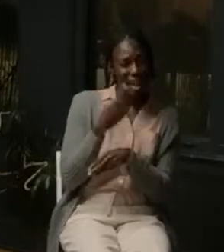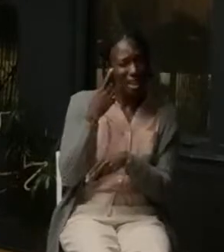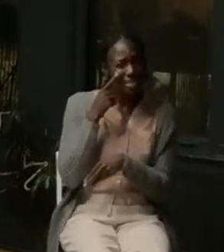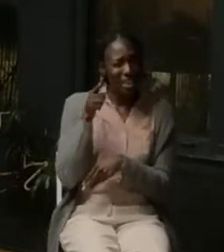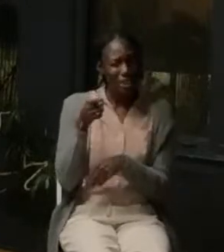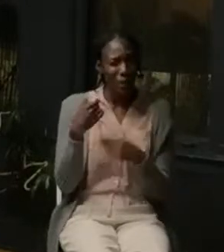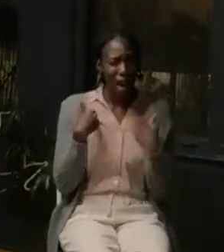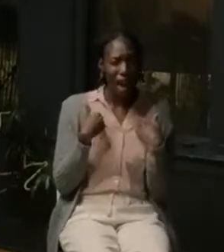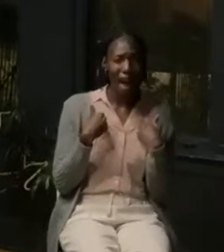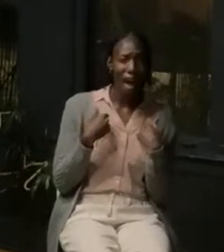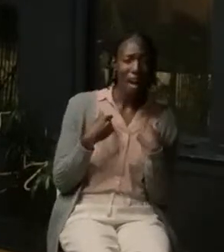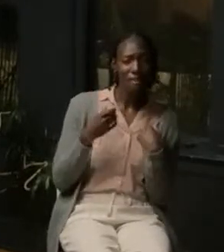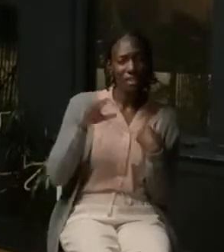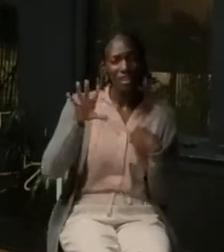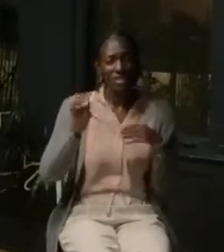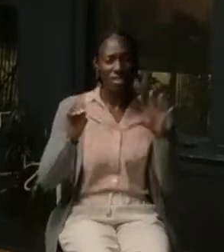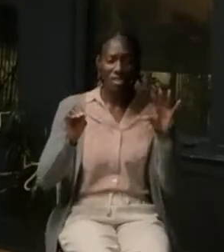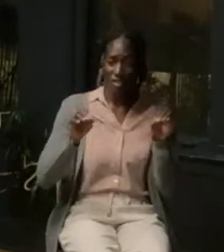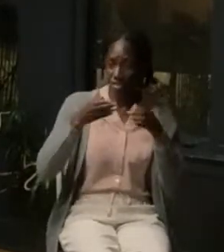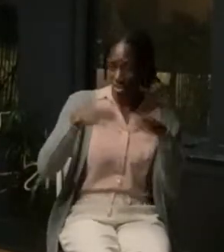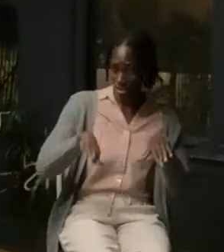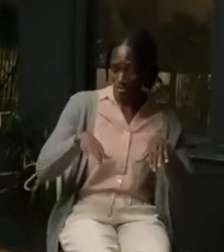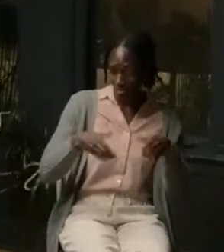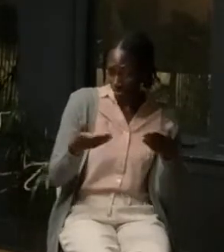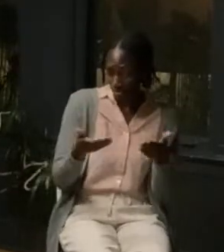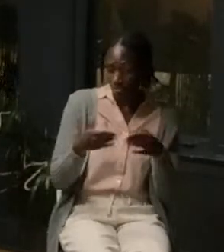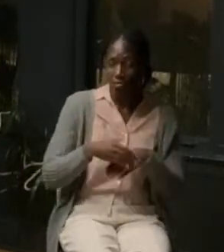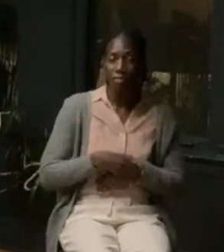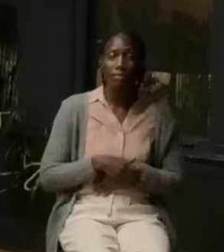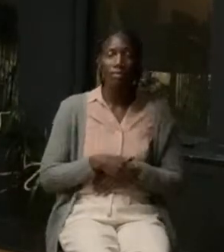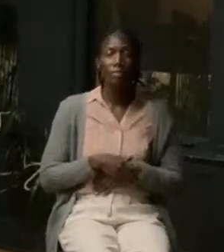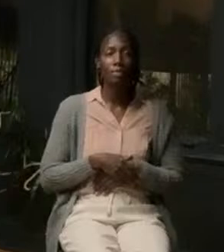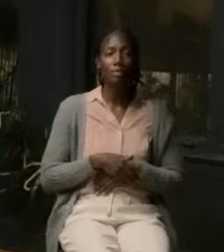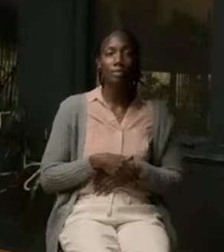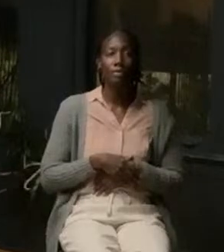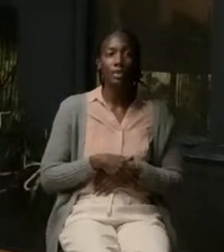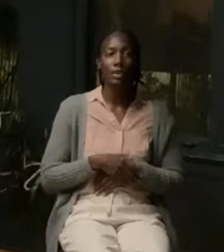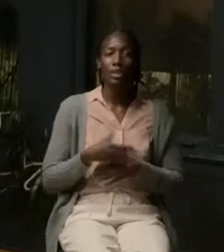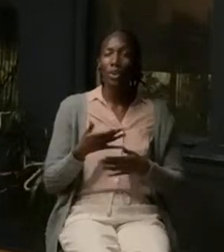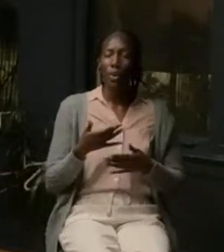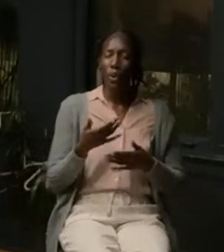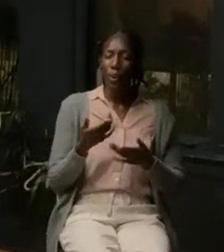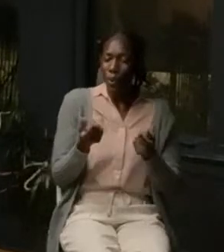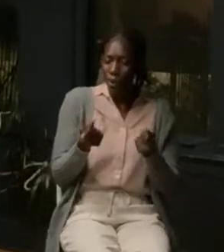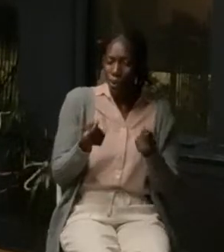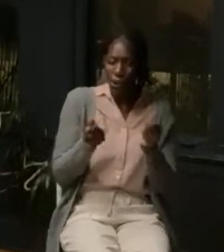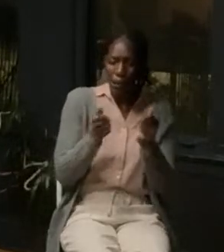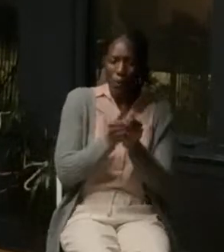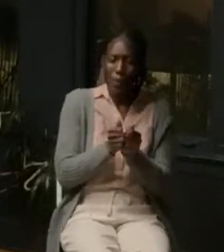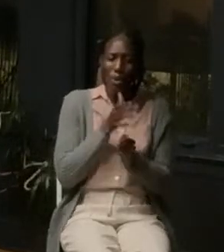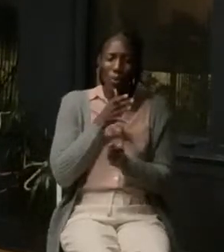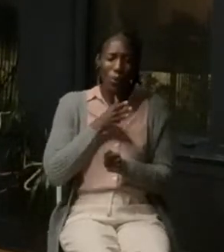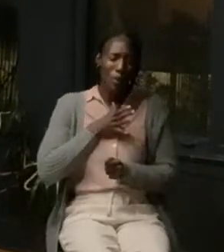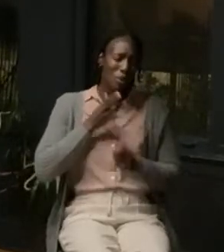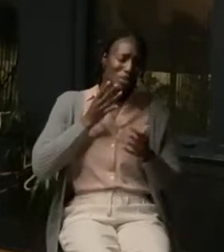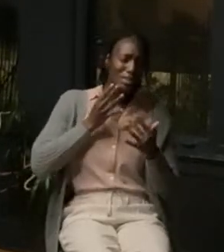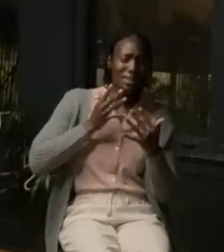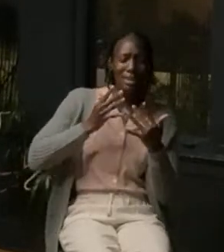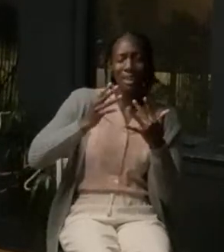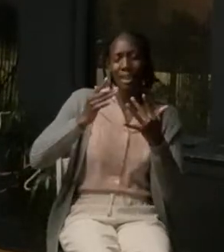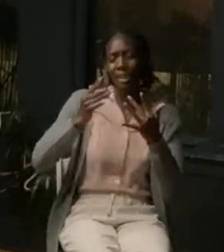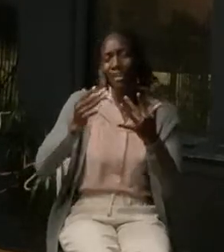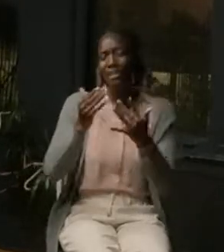here. What will you make of the woman who sings so sweetly from the bottom of her stories that